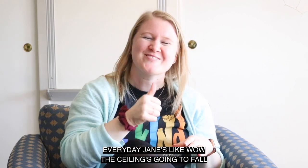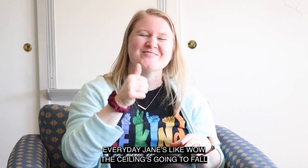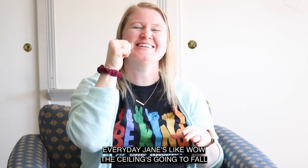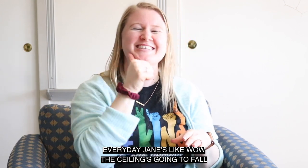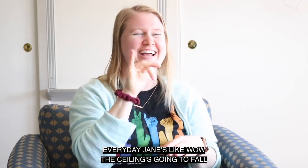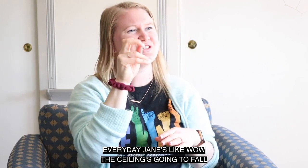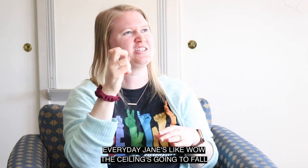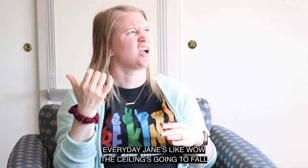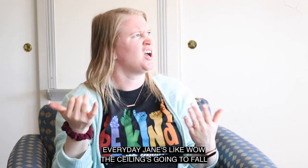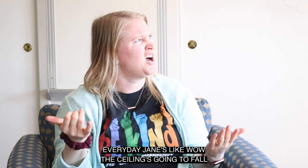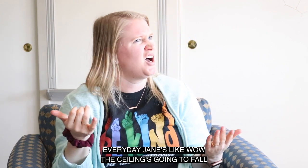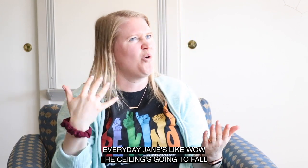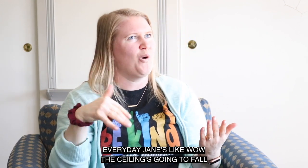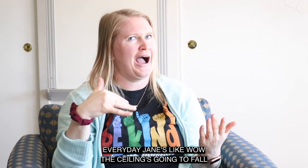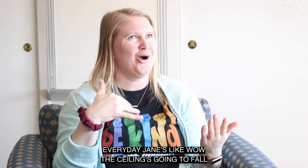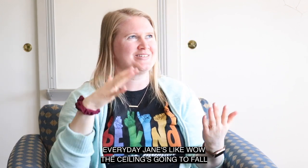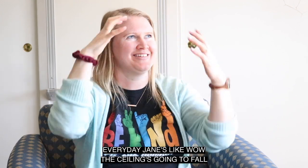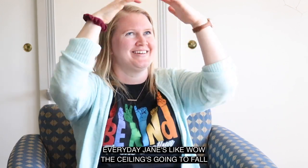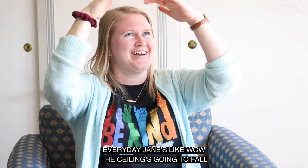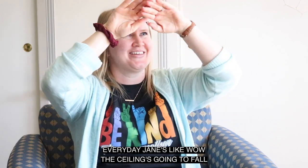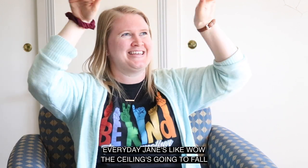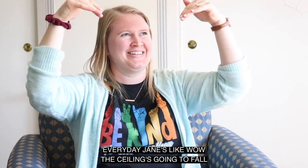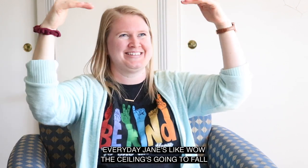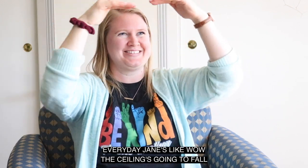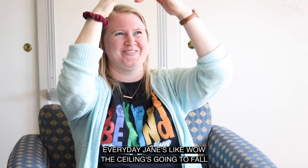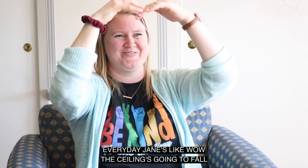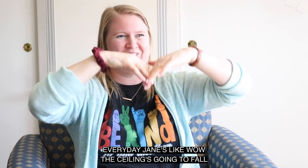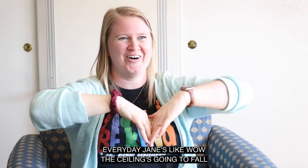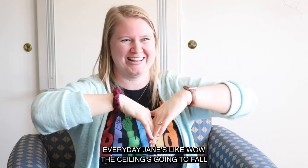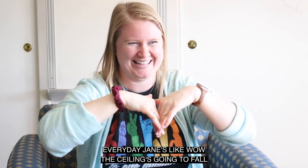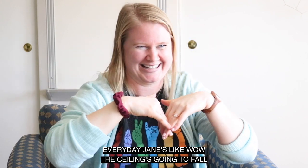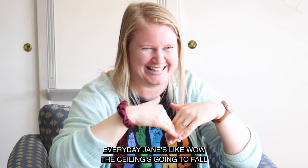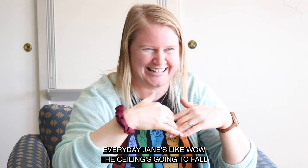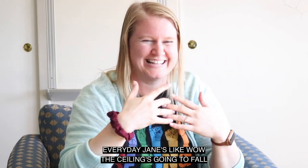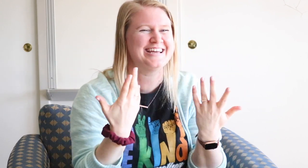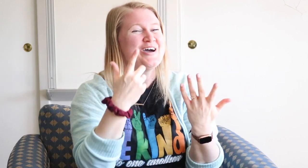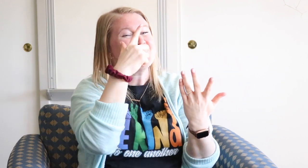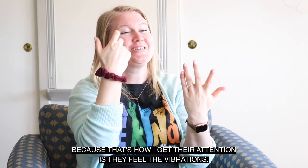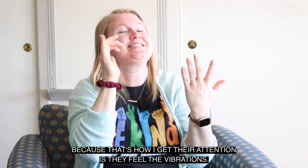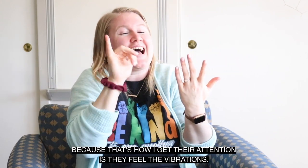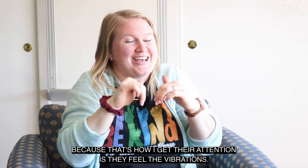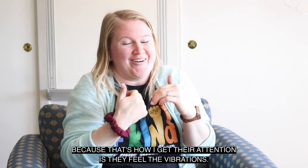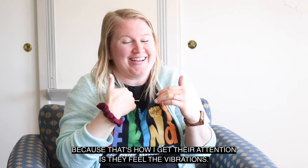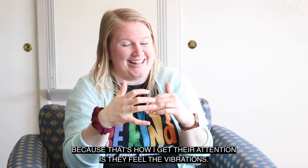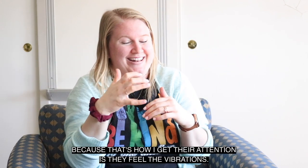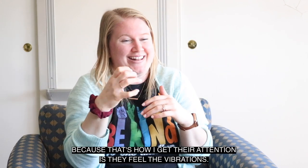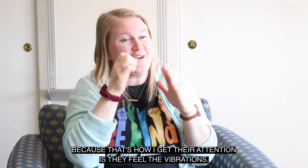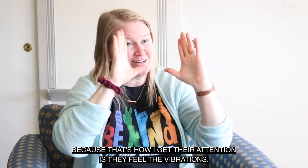Every day, James like, wow, so the ceiling's gonna fall. Because that's how I get their